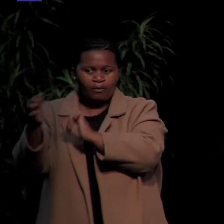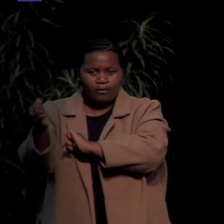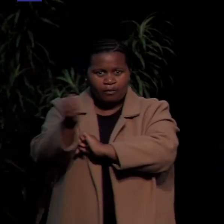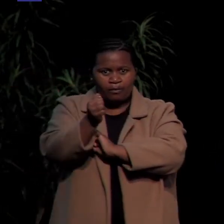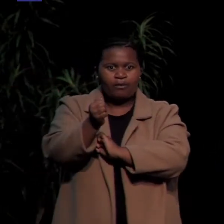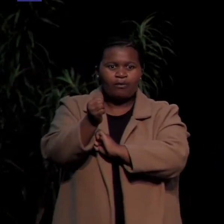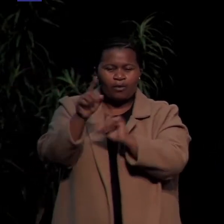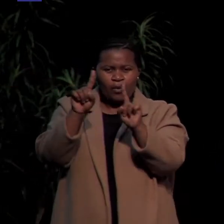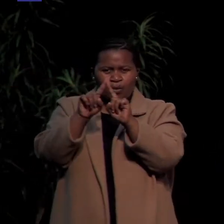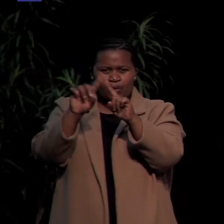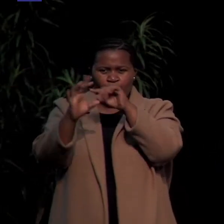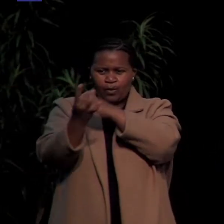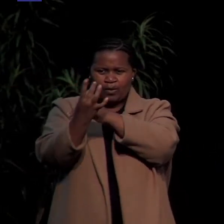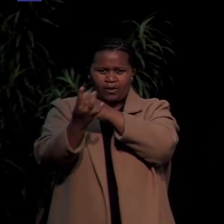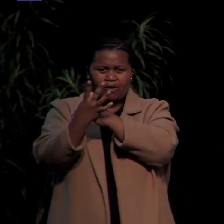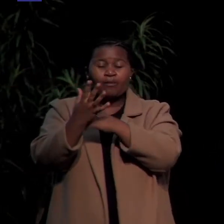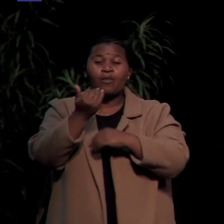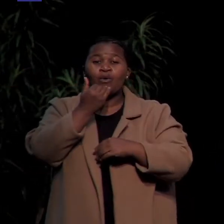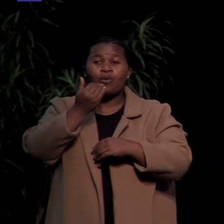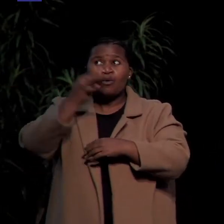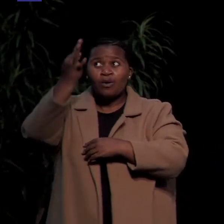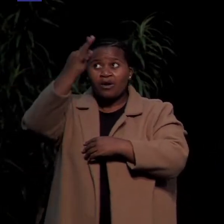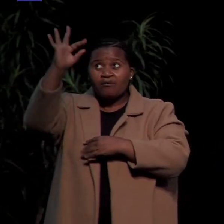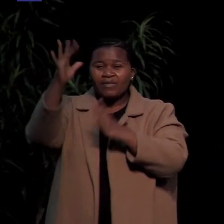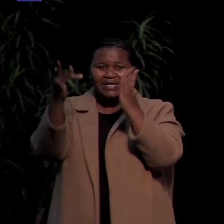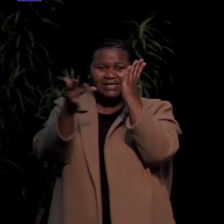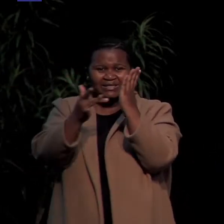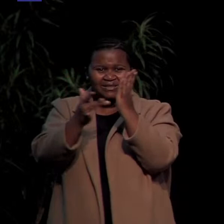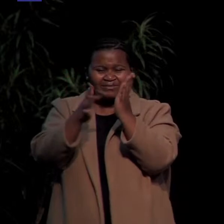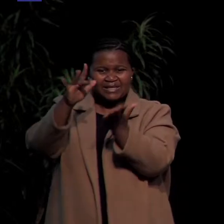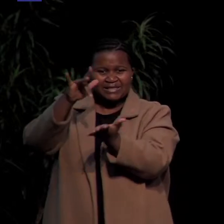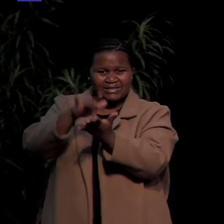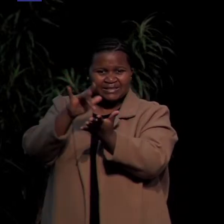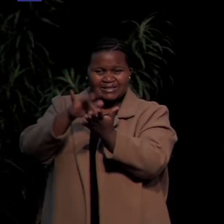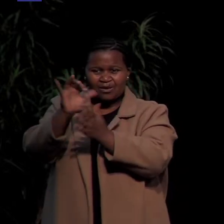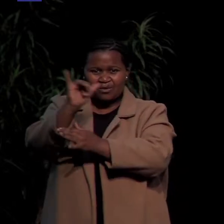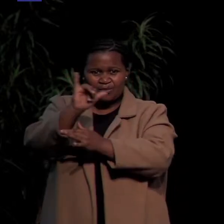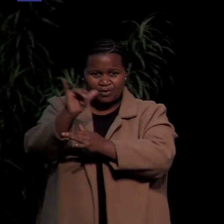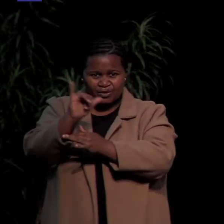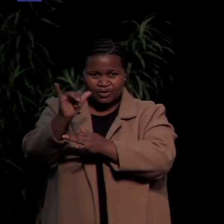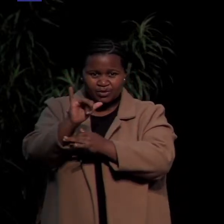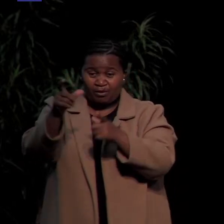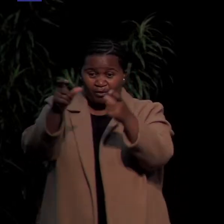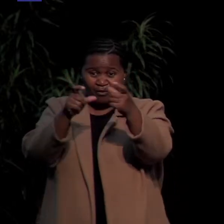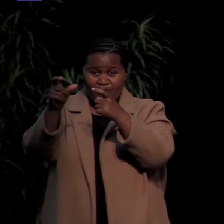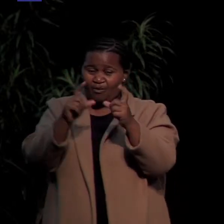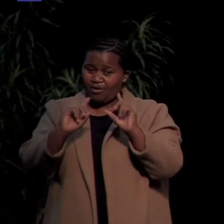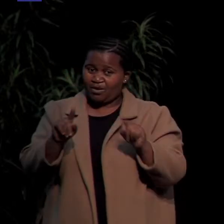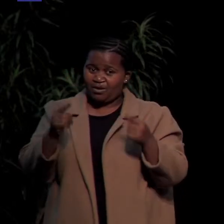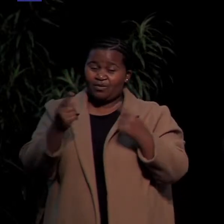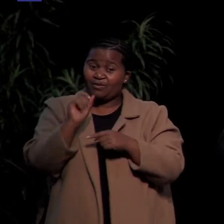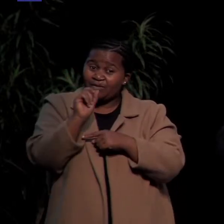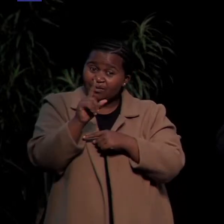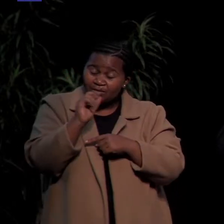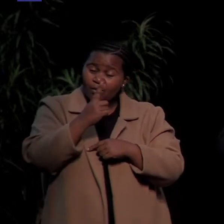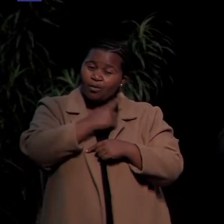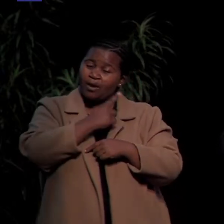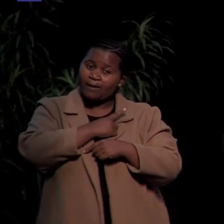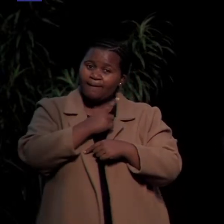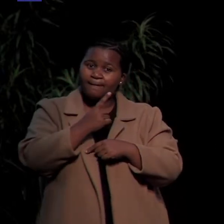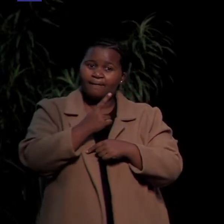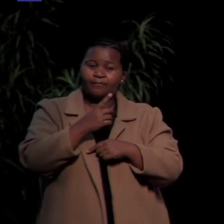transactional advisors by the Government Technical Advisory Center, which was out of our control. This was mainly due to